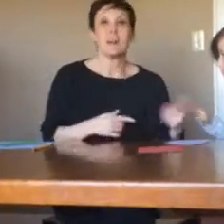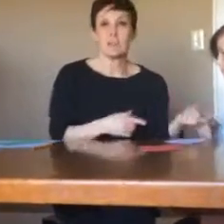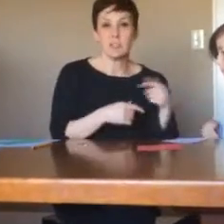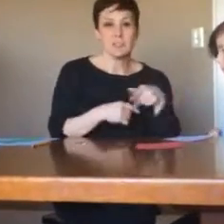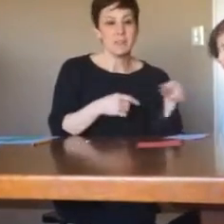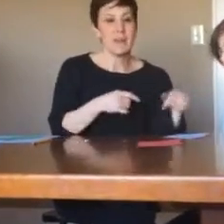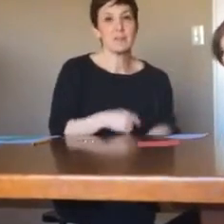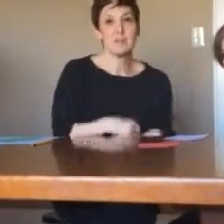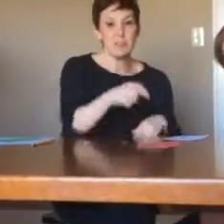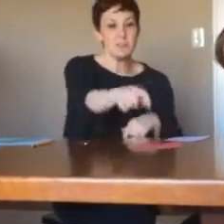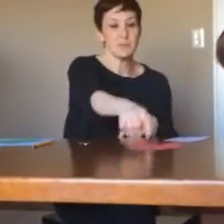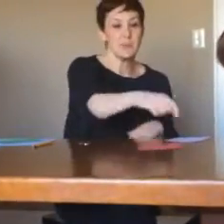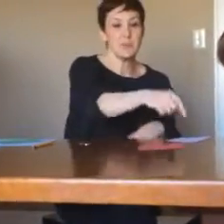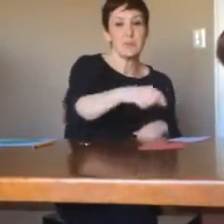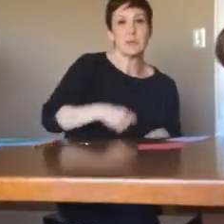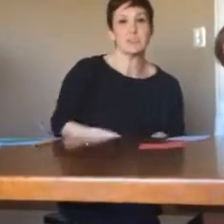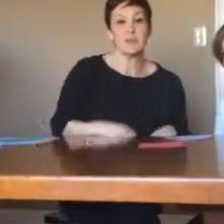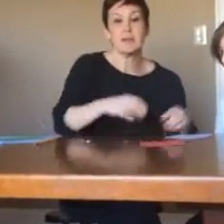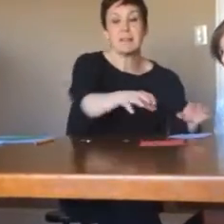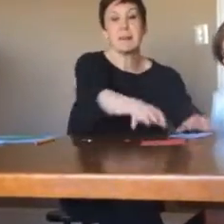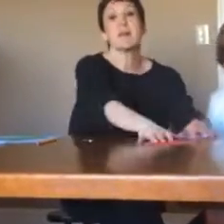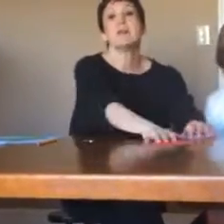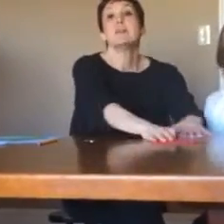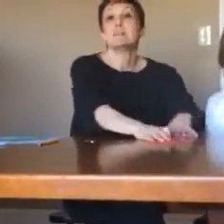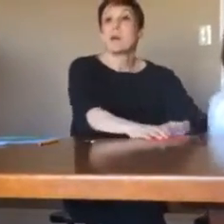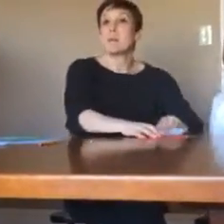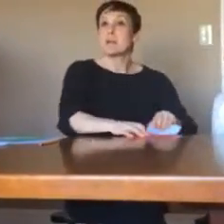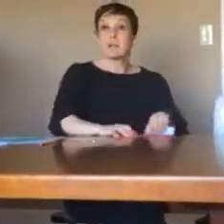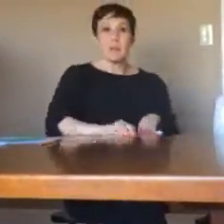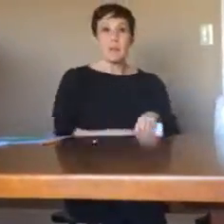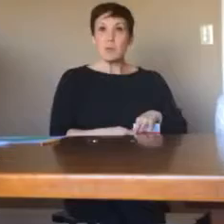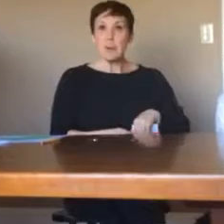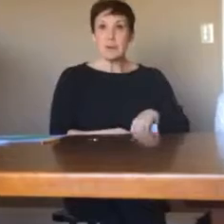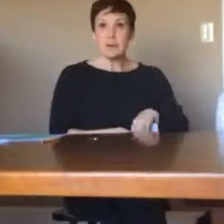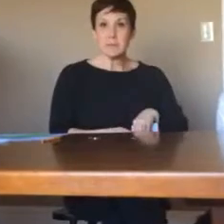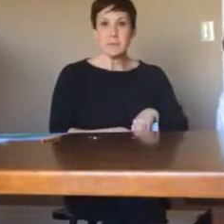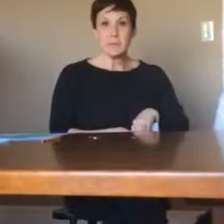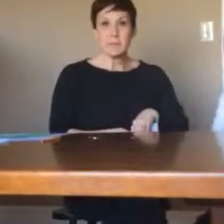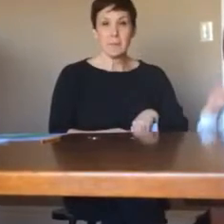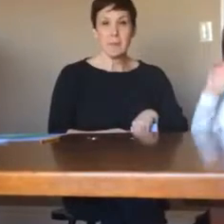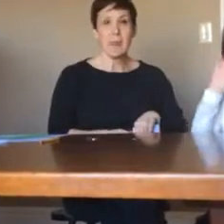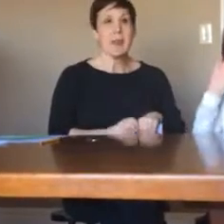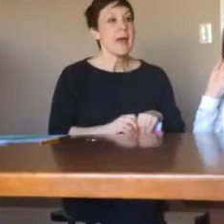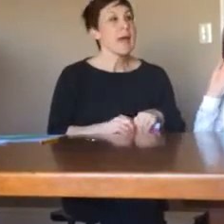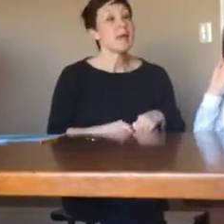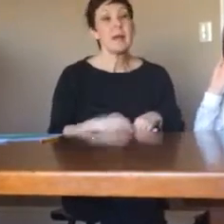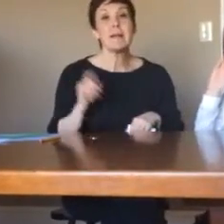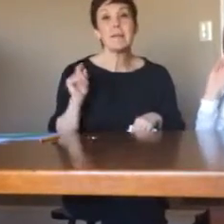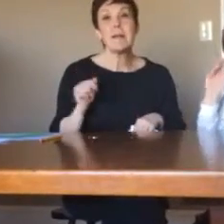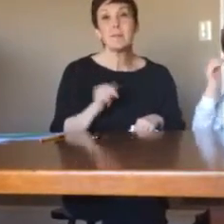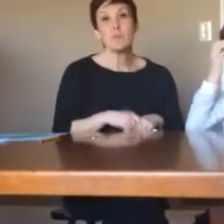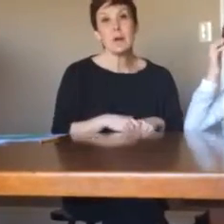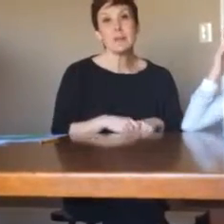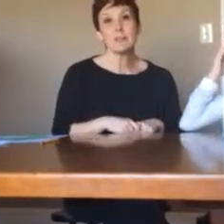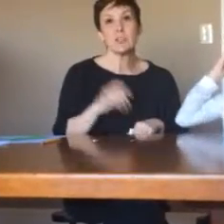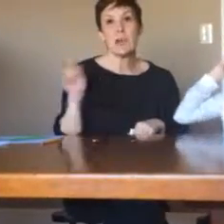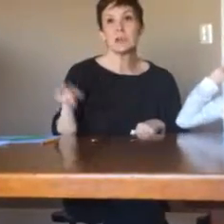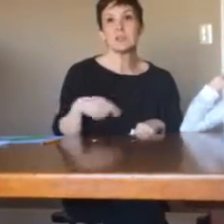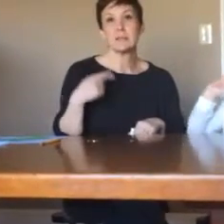Oh, she not only she didn't put it there, but she put it there. So I'm going to clear my board. And I never want a child to